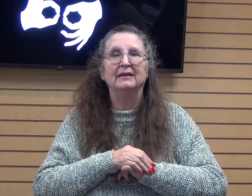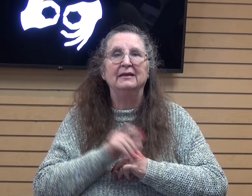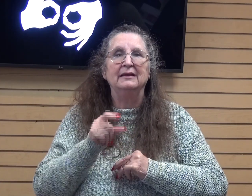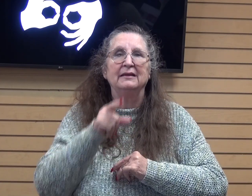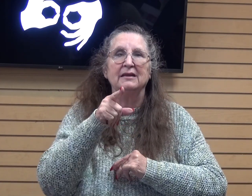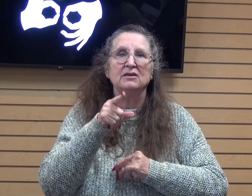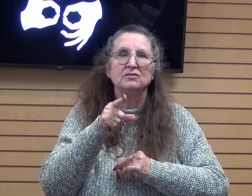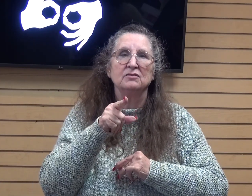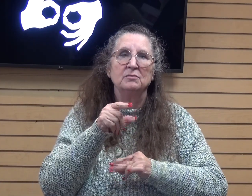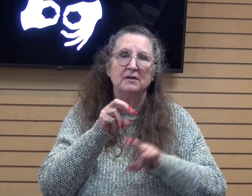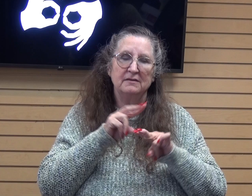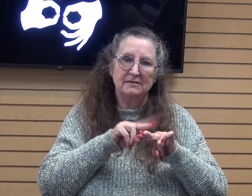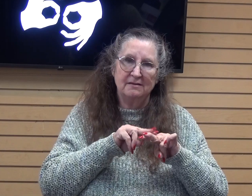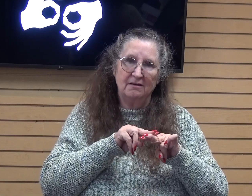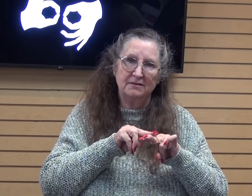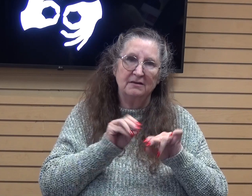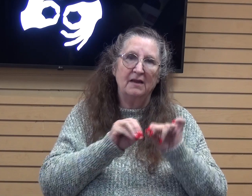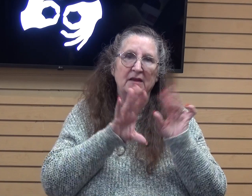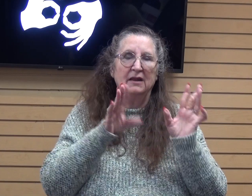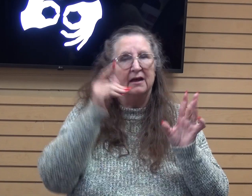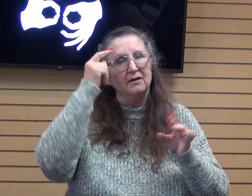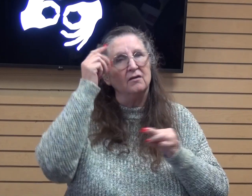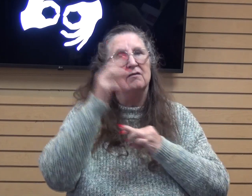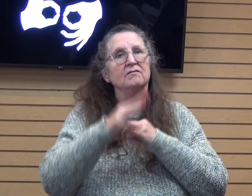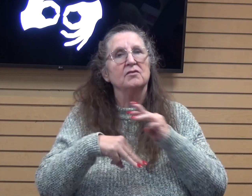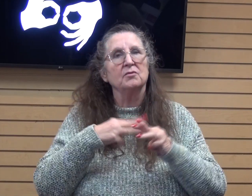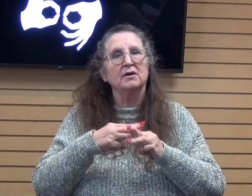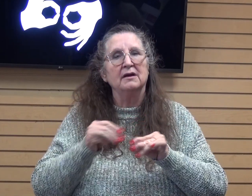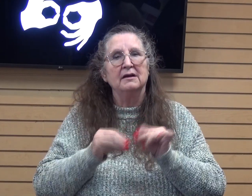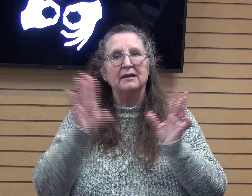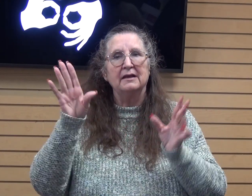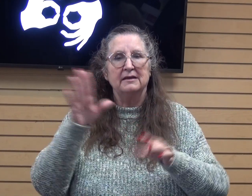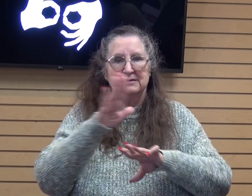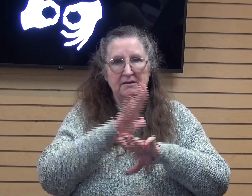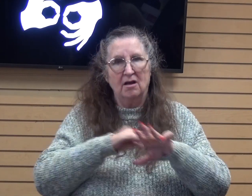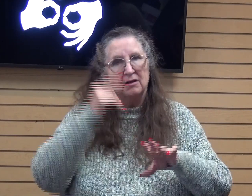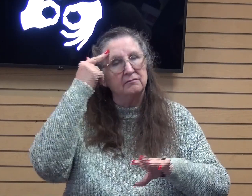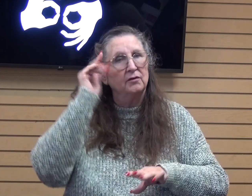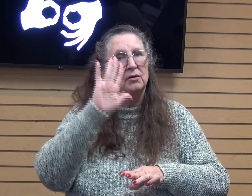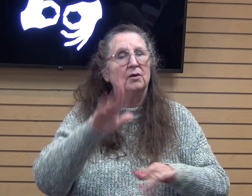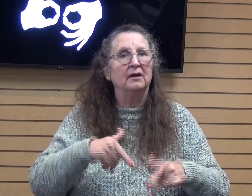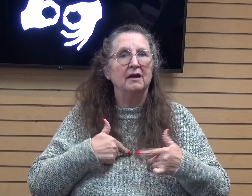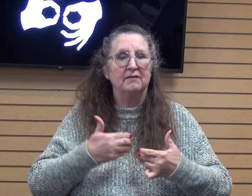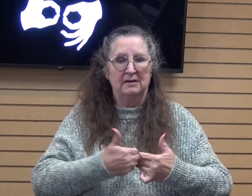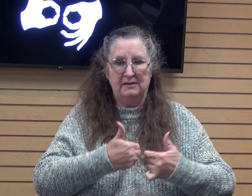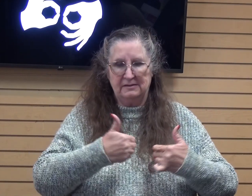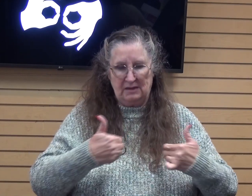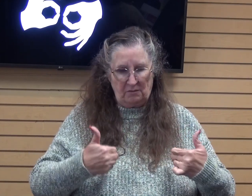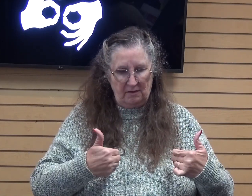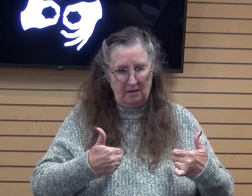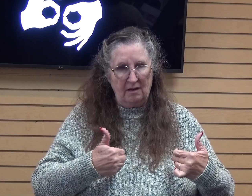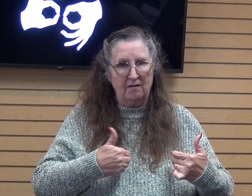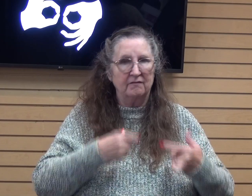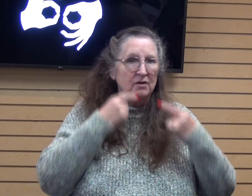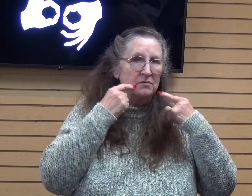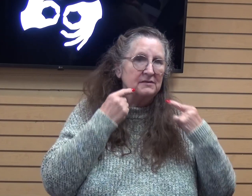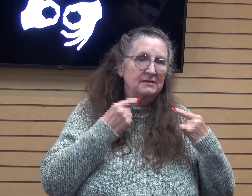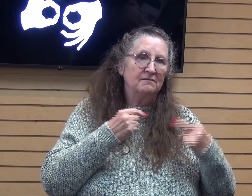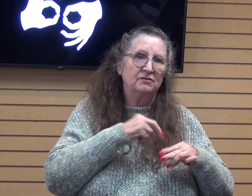the salt and to be the light. Let His calling on your life be what separates you from your sinful nature, because